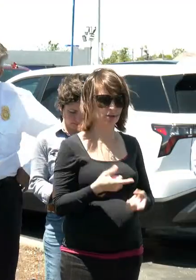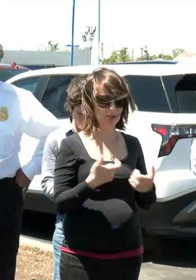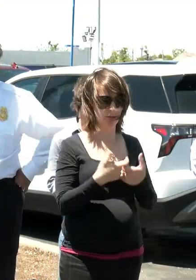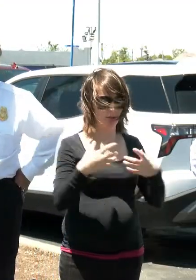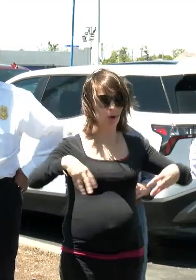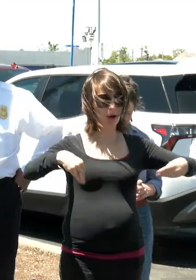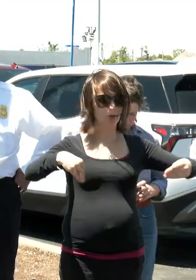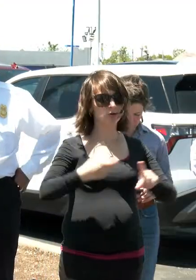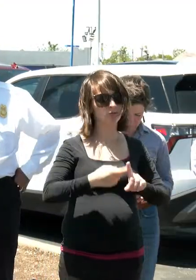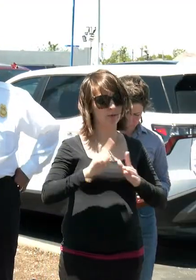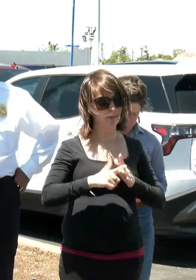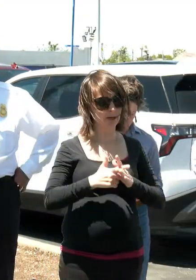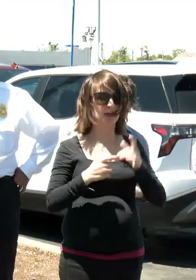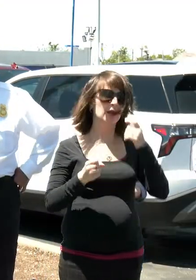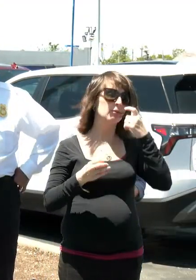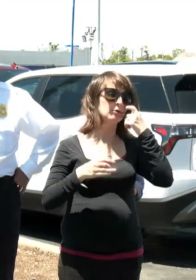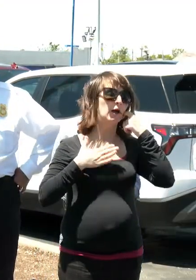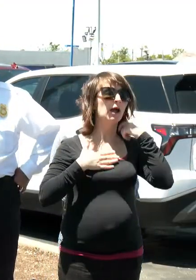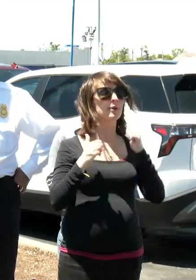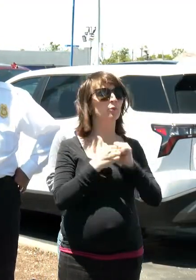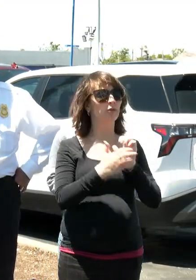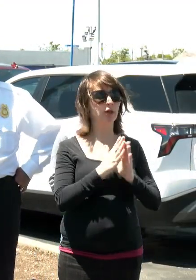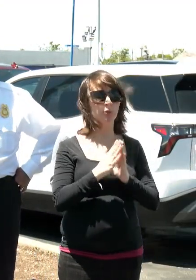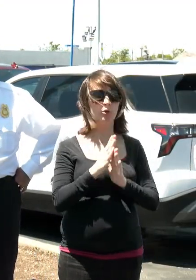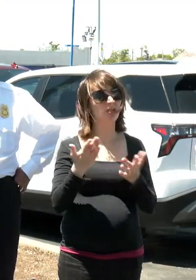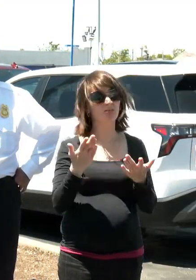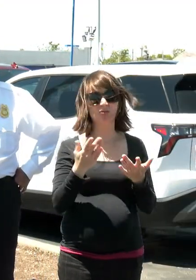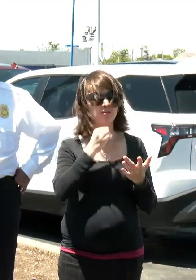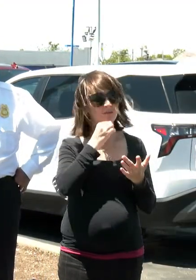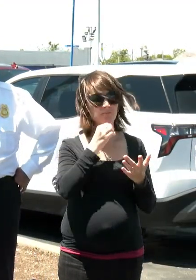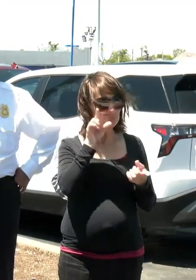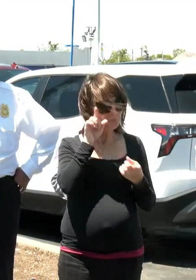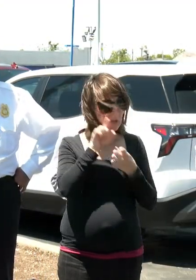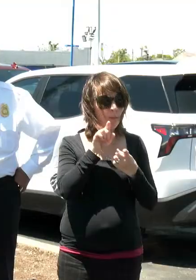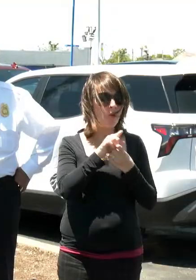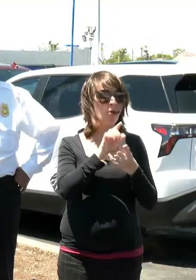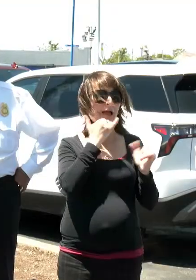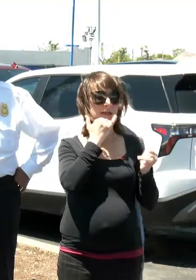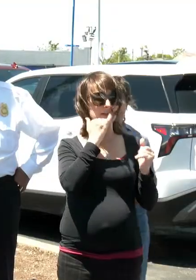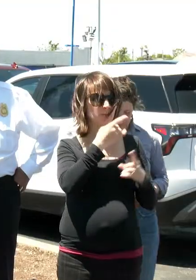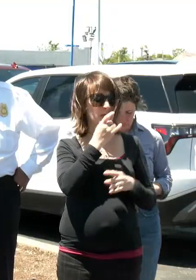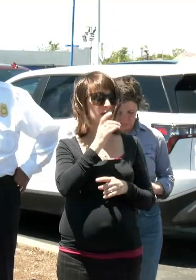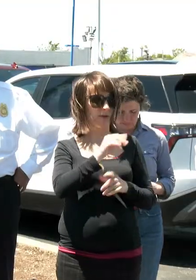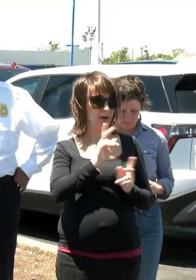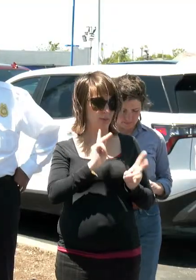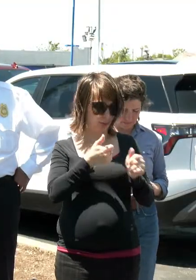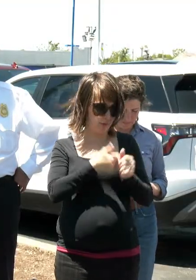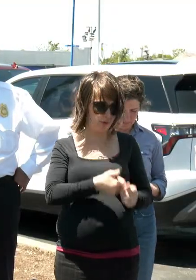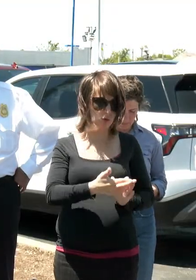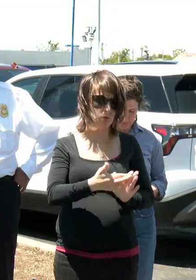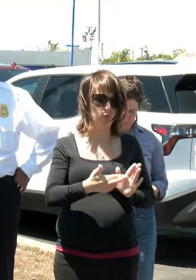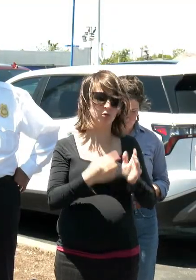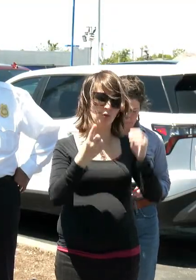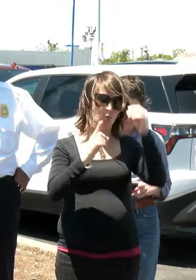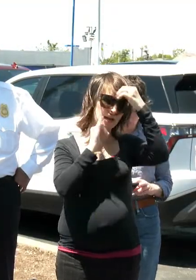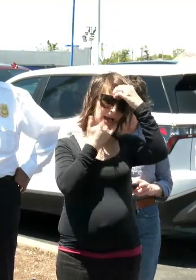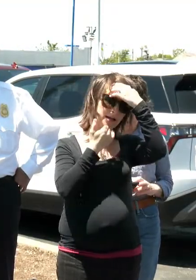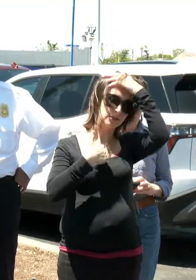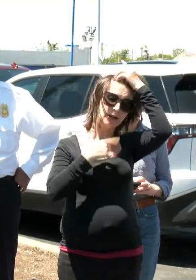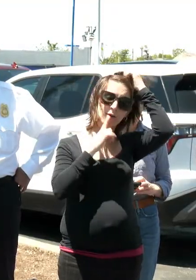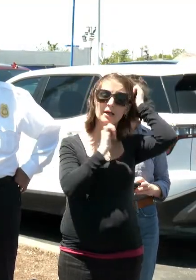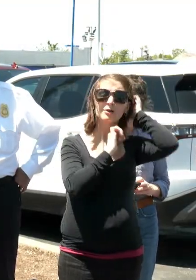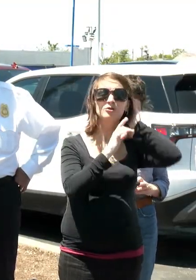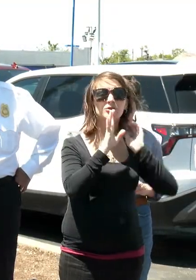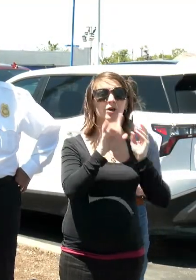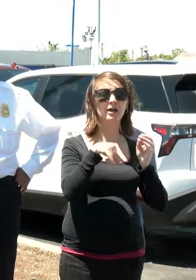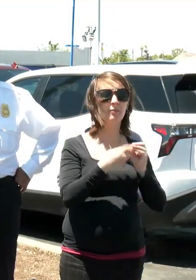so happy with the community. There's minimal accidents that have happened because of that. People have complied. The one accident I was able to talk about